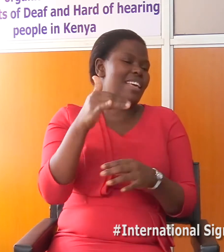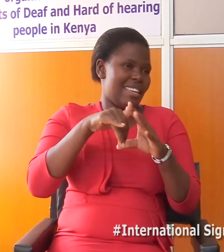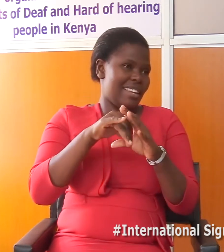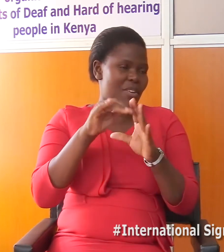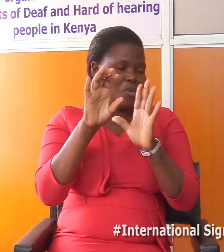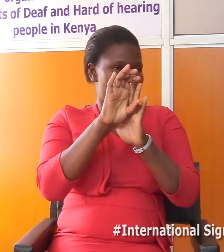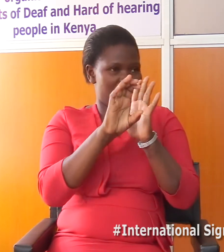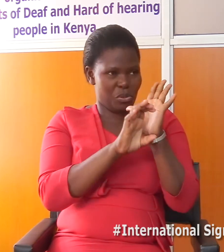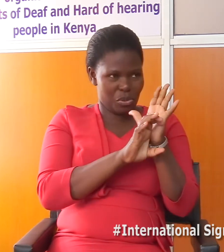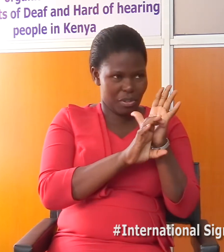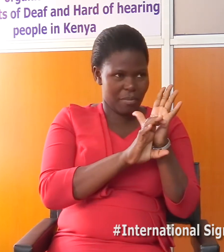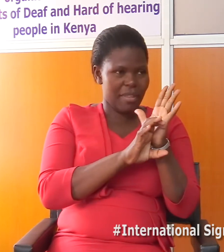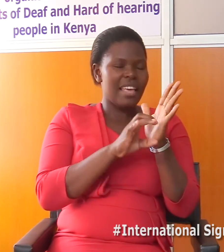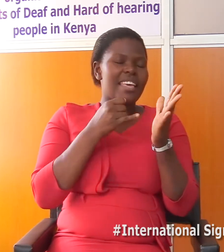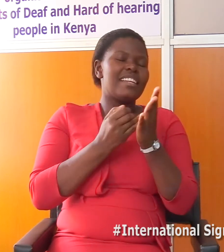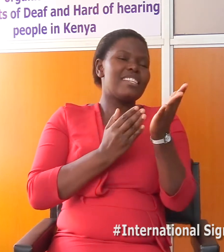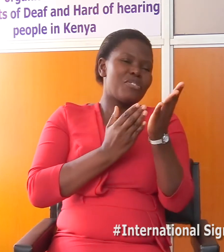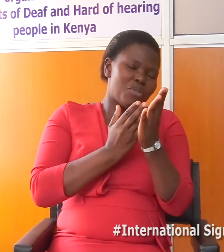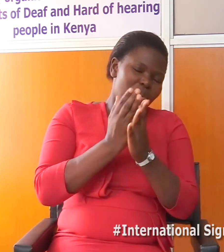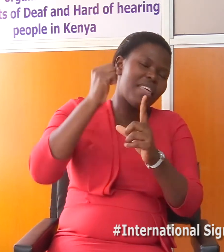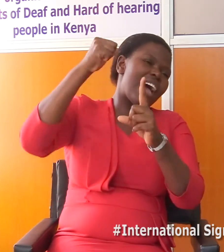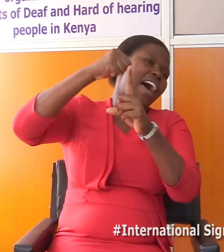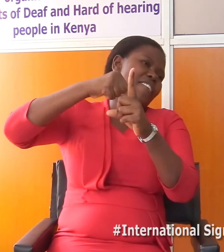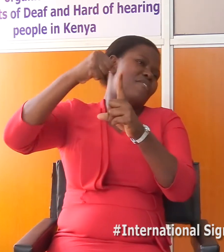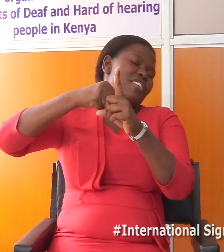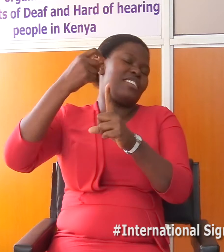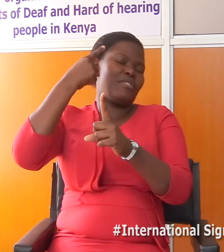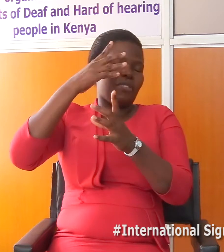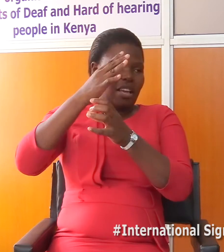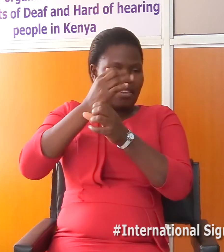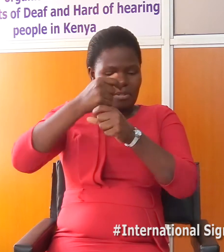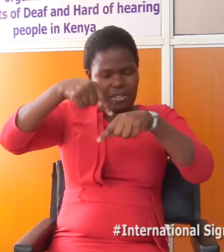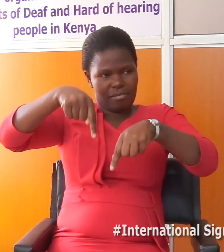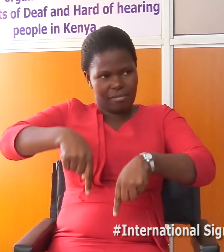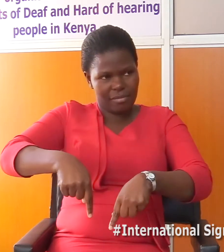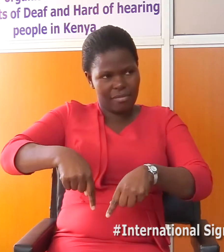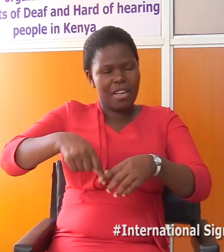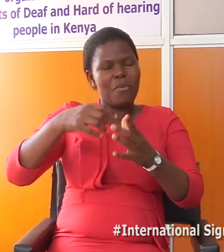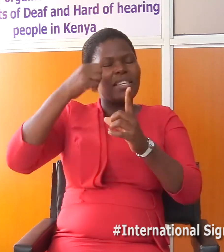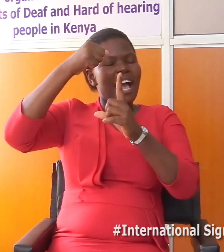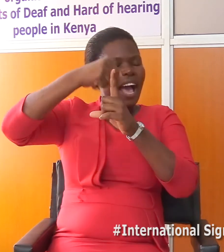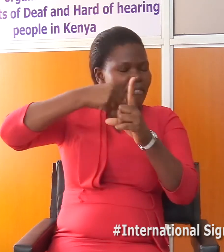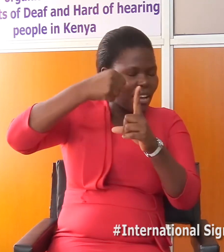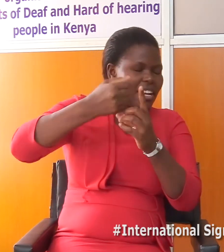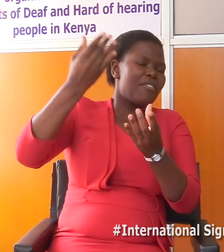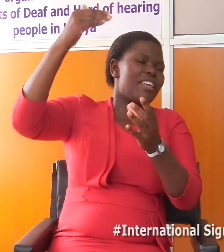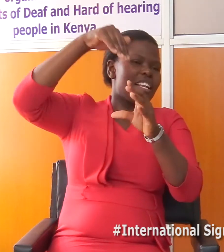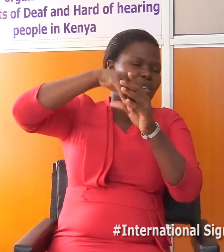previously, Kenyan Sign Language was not in constitution, it wasn't recognized. So it is through the advocacy for the association which advocated